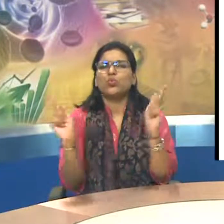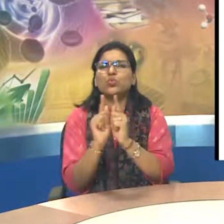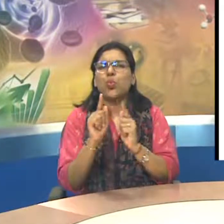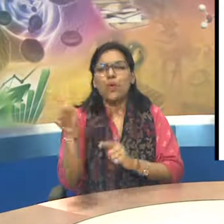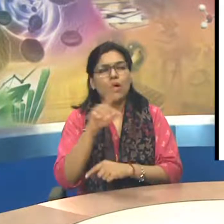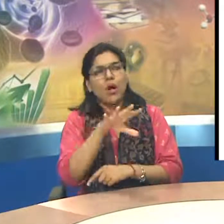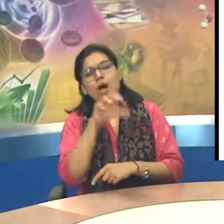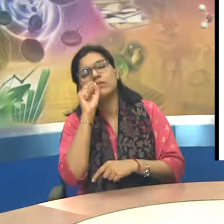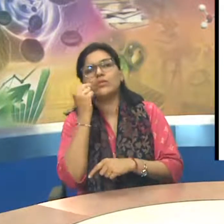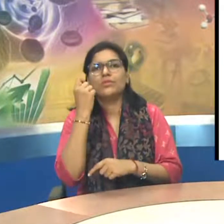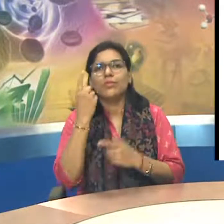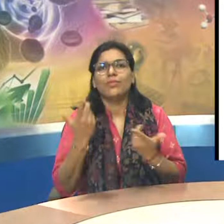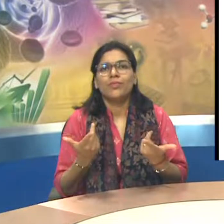through body language